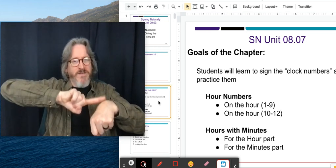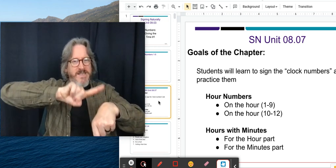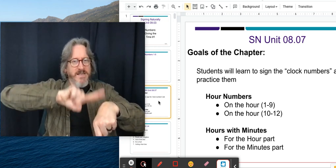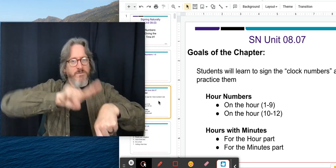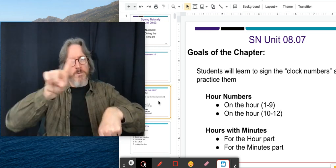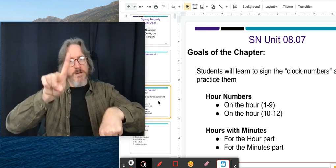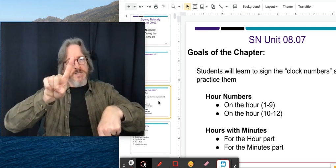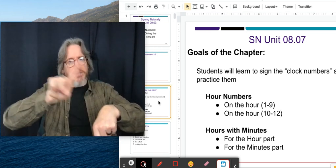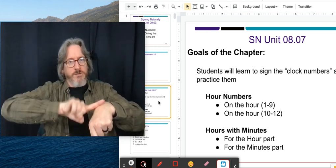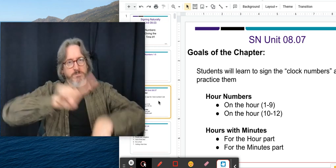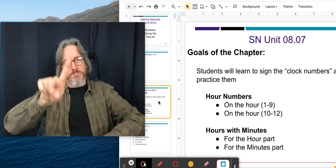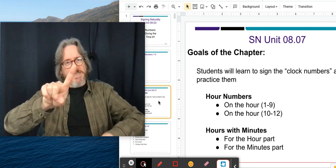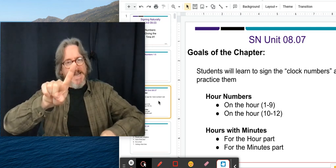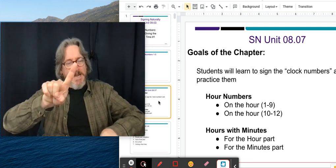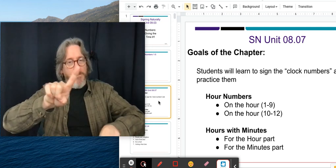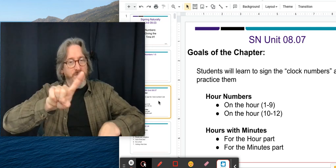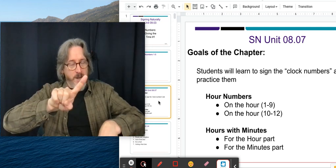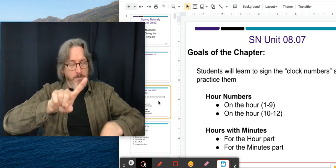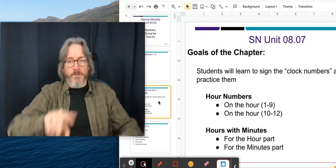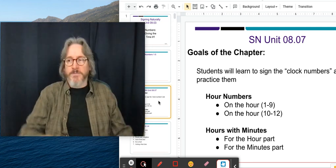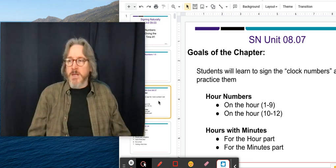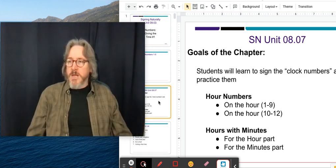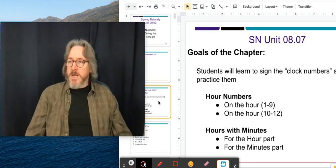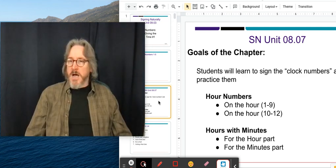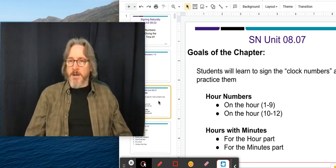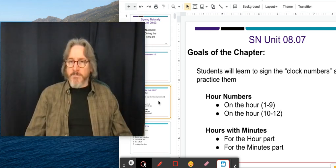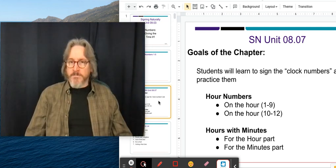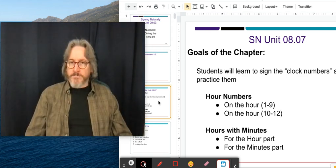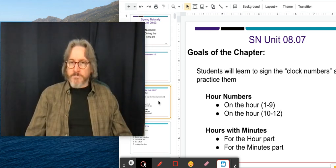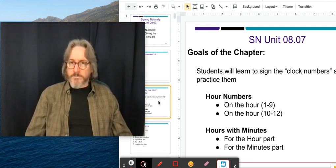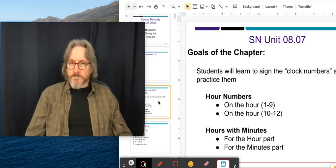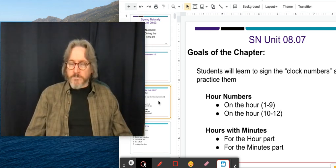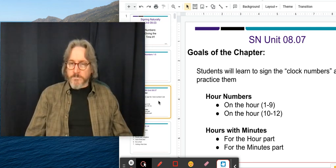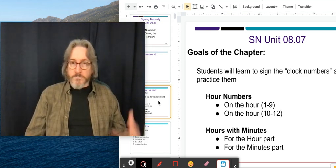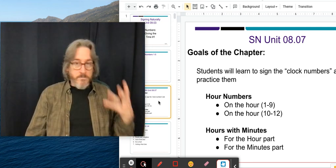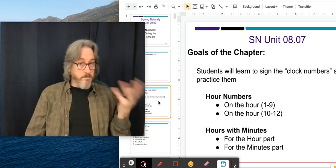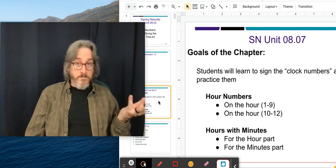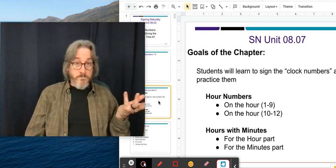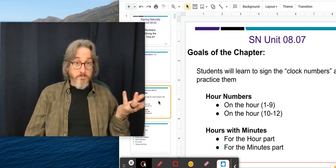usually facing forward because you're setting up the number. And